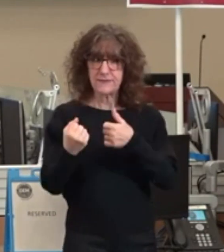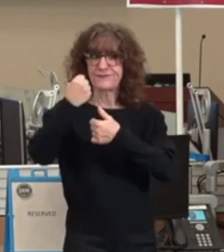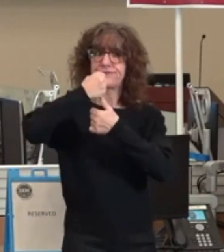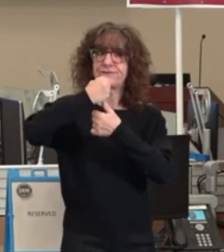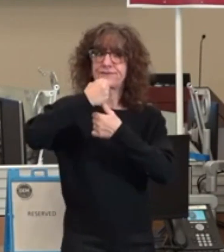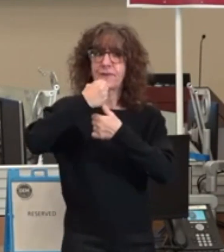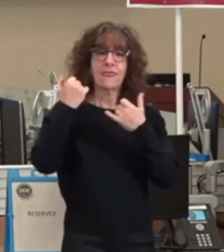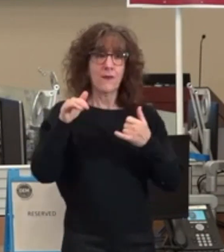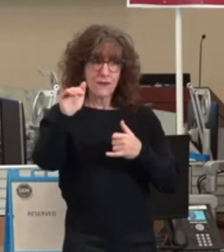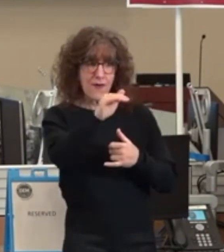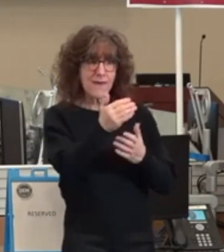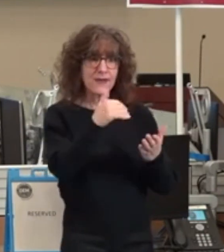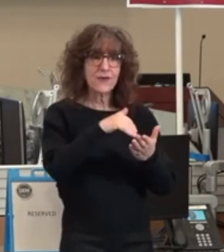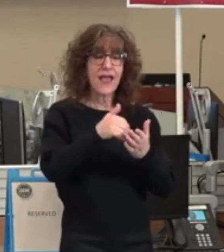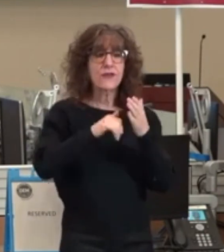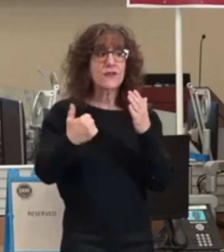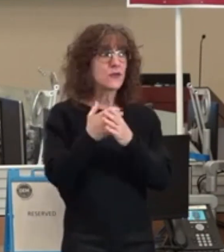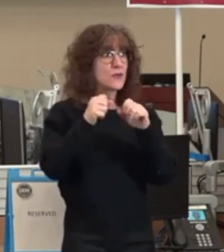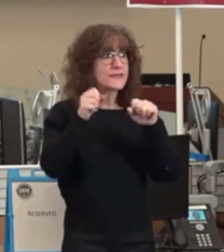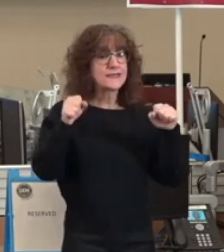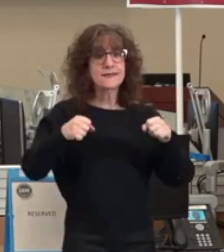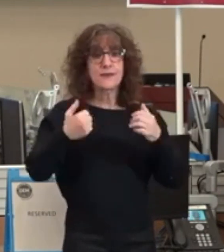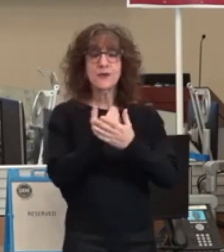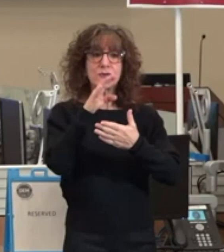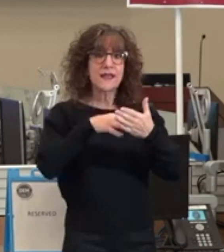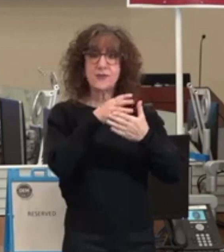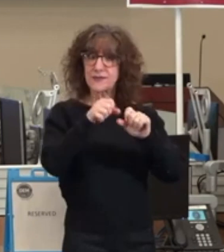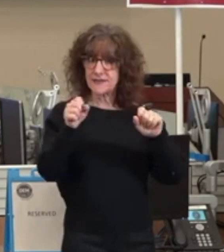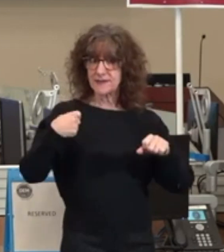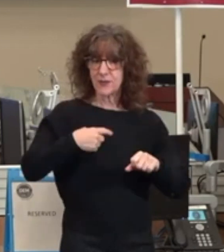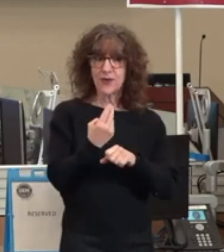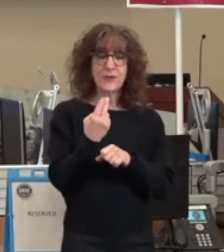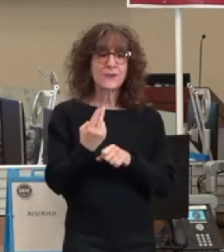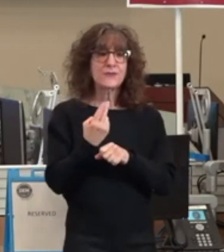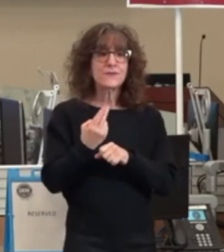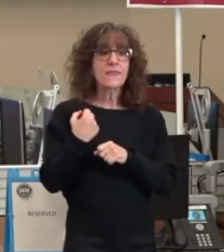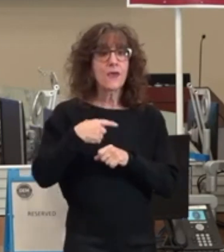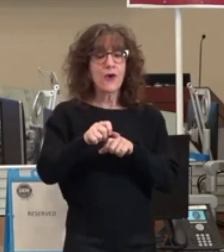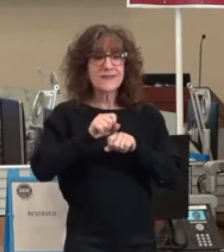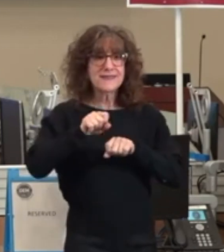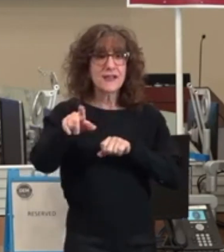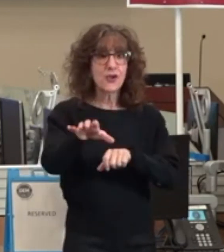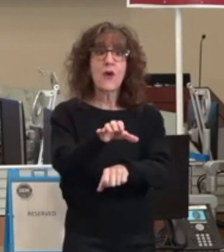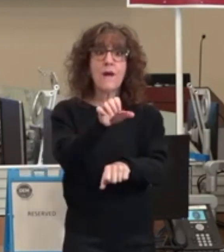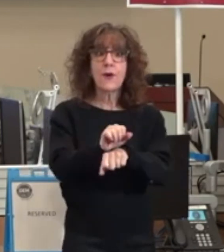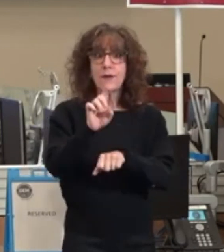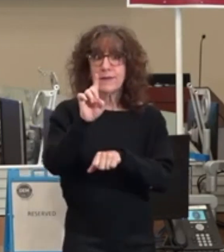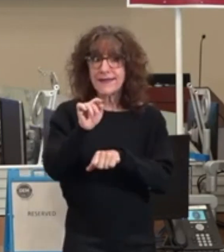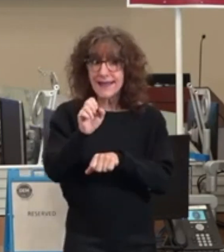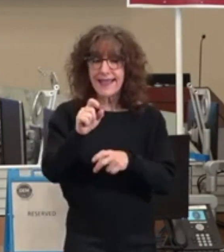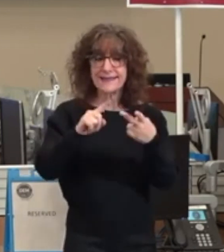time. I want to remind you again that under the new system, the new scheduling system that we are using, we are sending you appointment